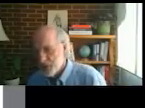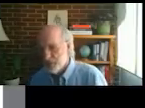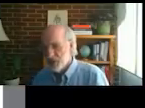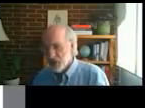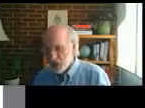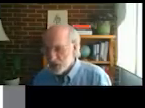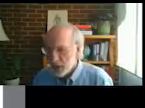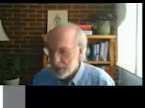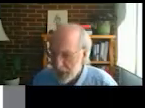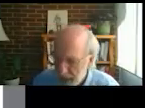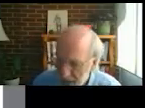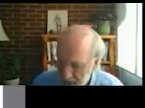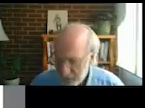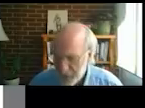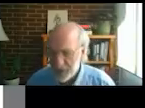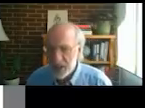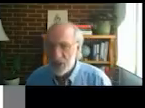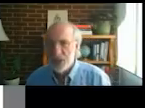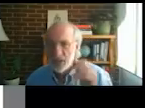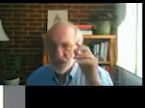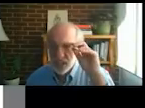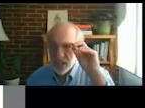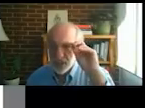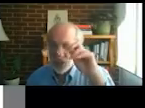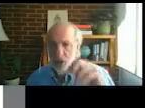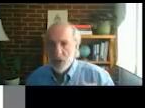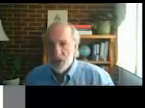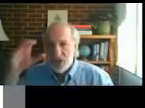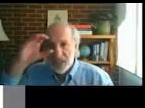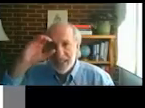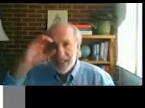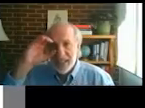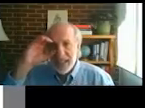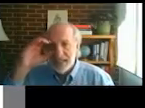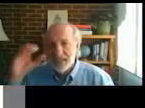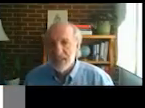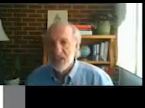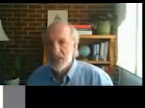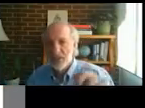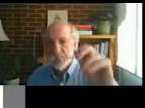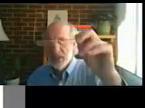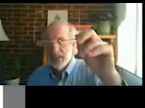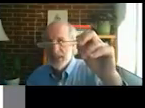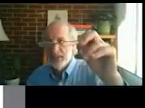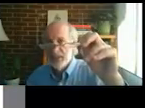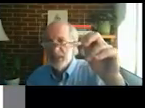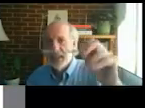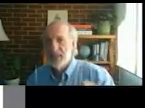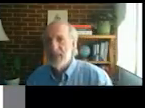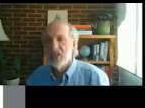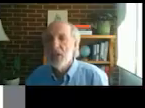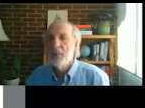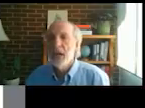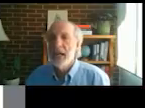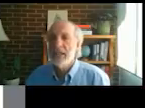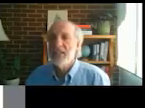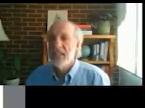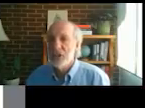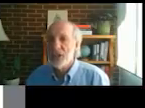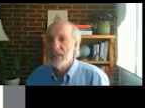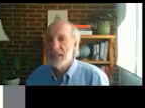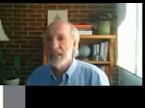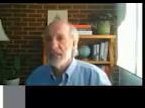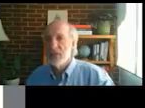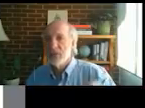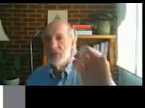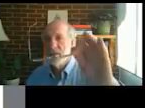those prompts. So if I'm teaching the child to sign glasses, and I have the glasses, My